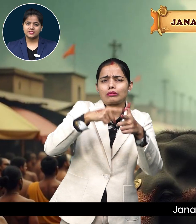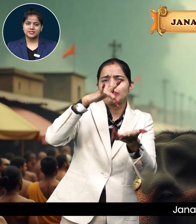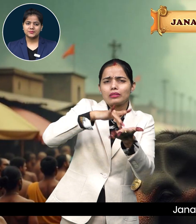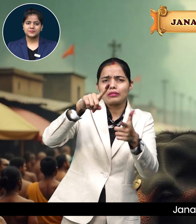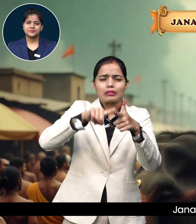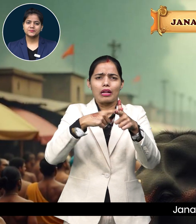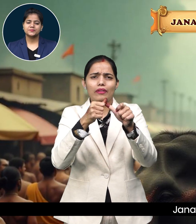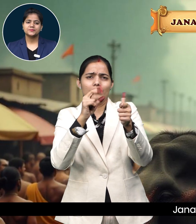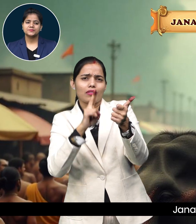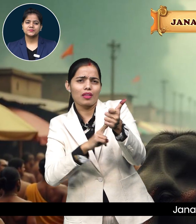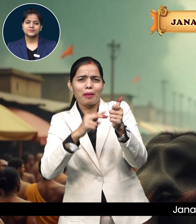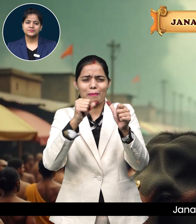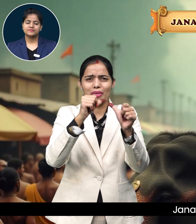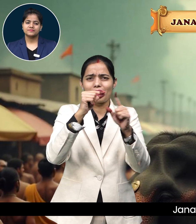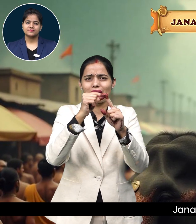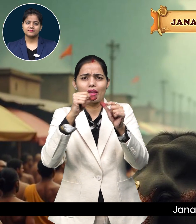Janpadas.